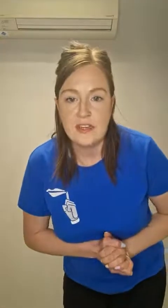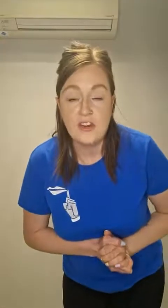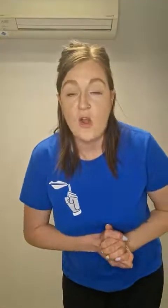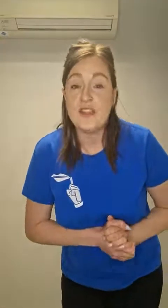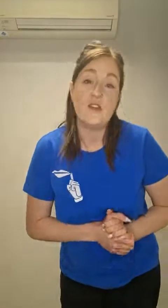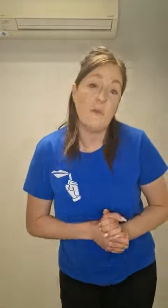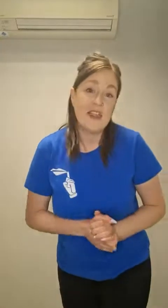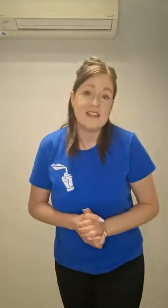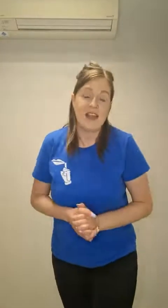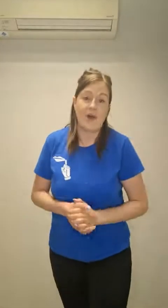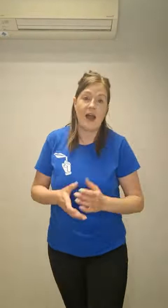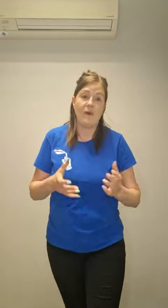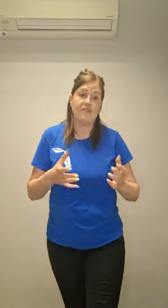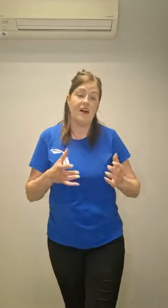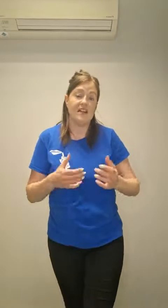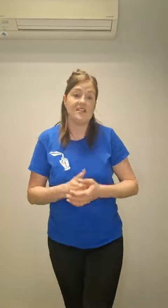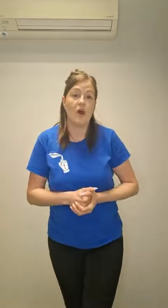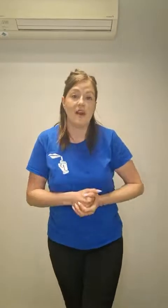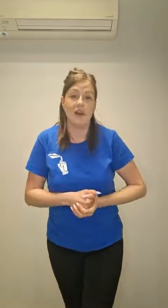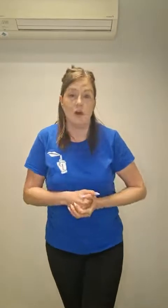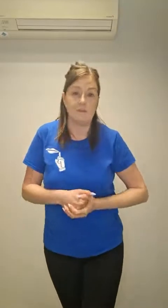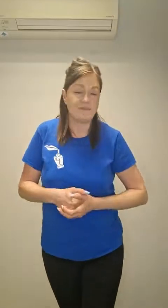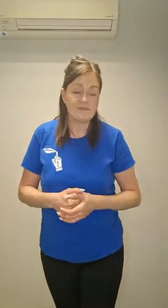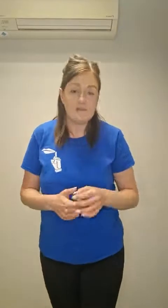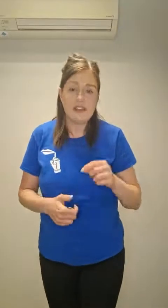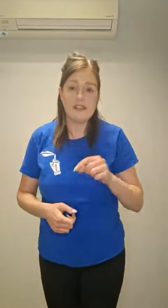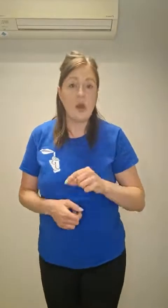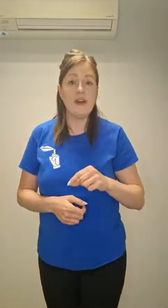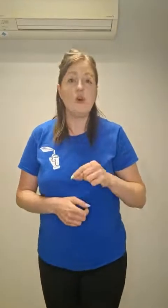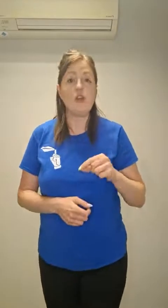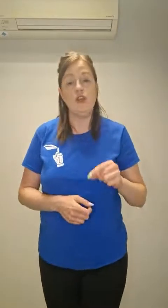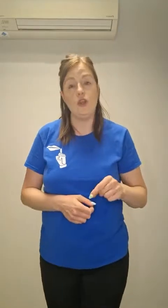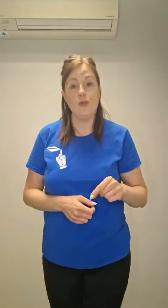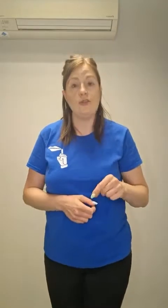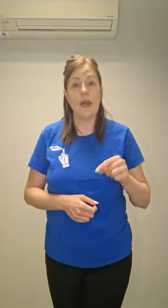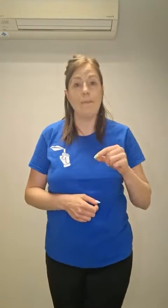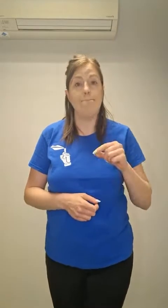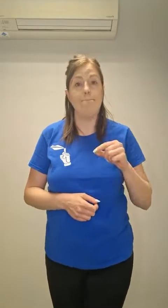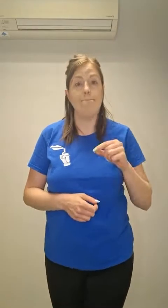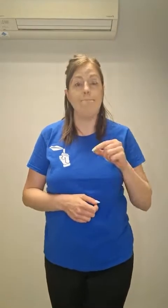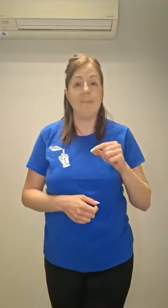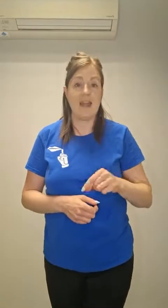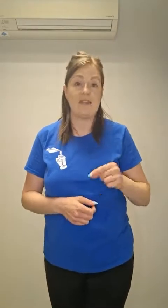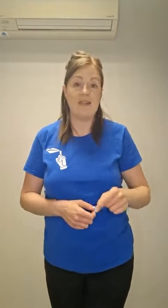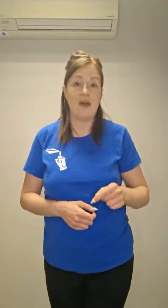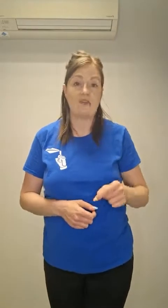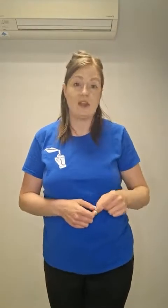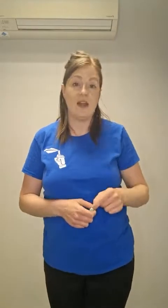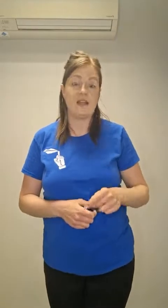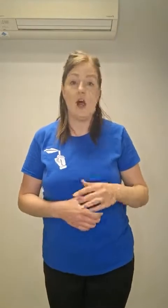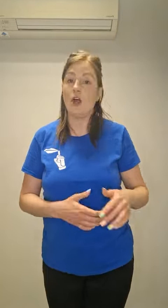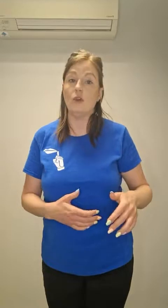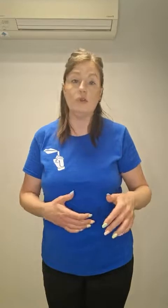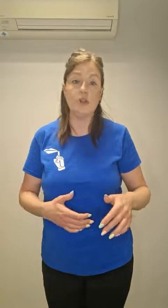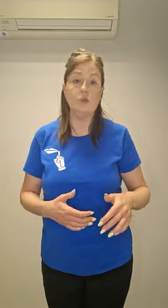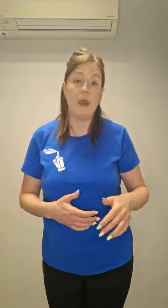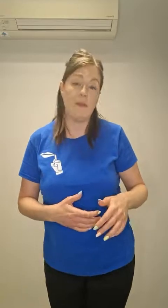No, it's not BSL. However, it's Signalong. Signalong use BSL signs unaltered where